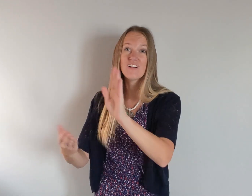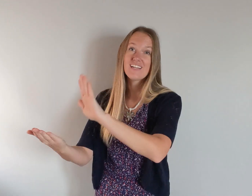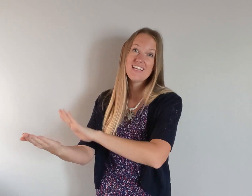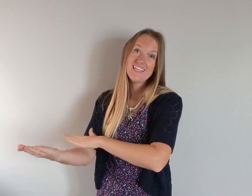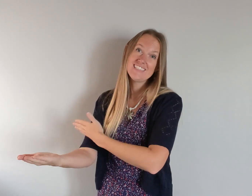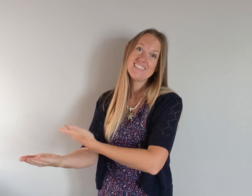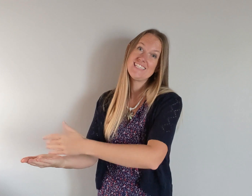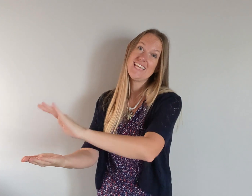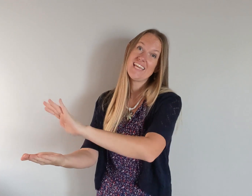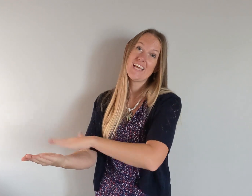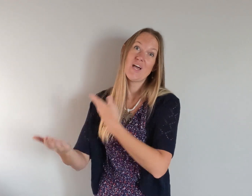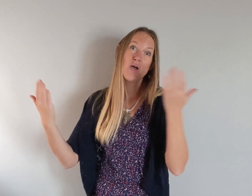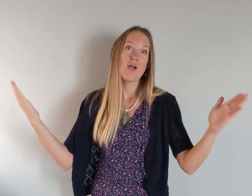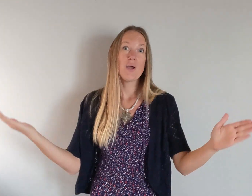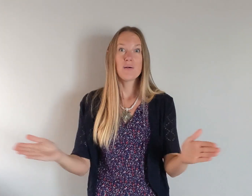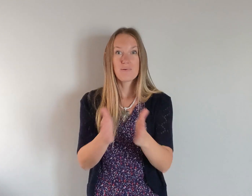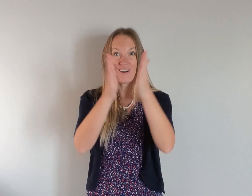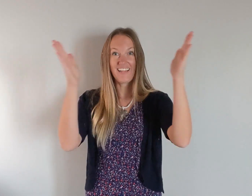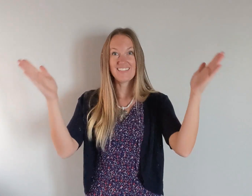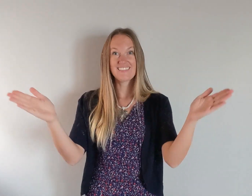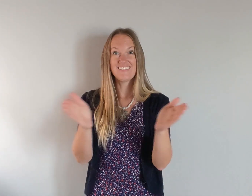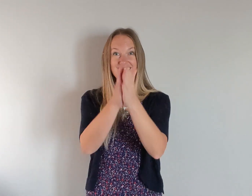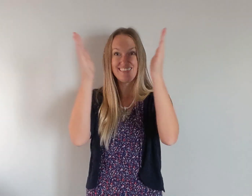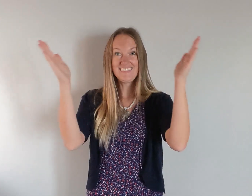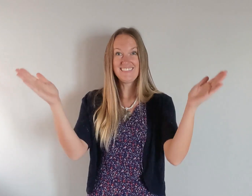Lord sing praise.